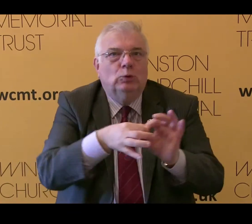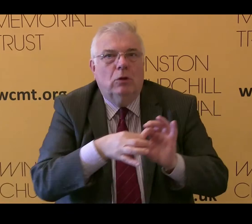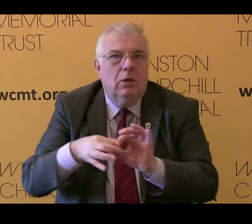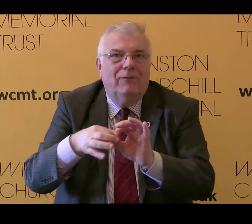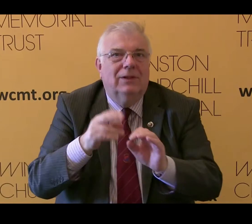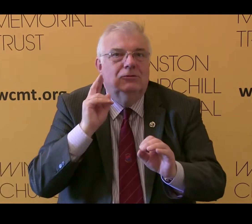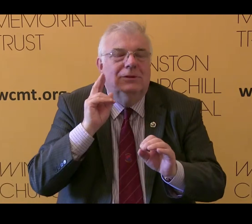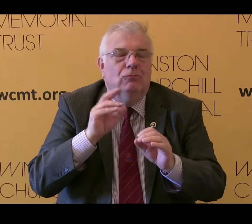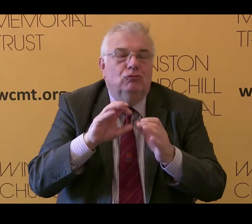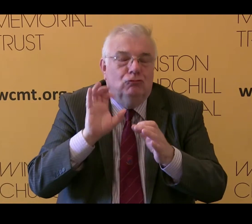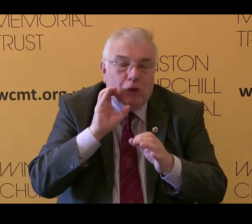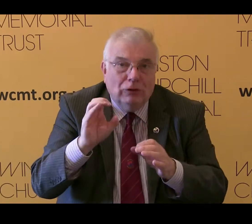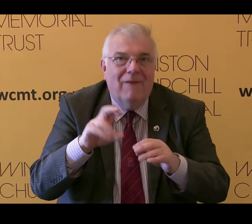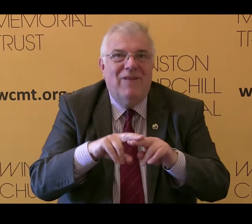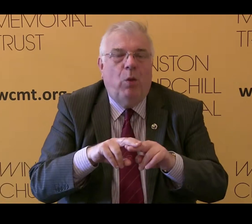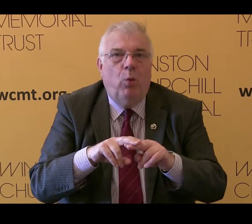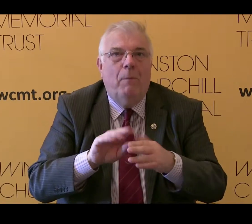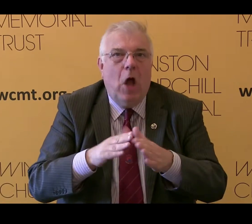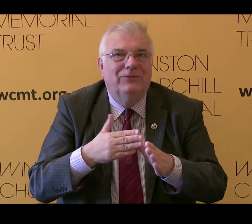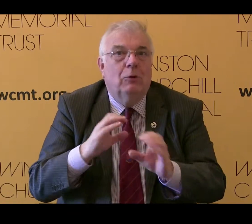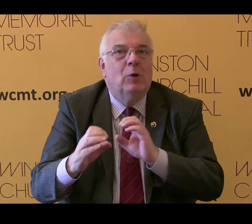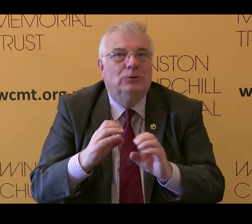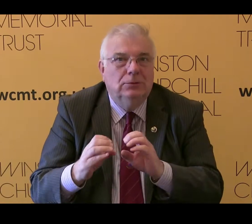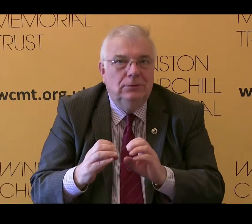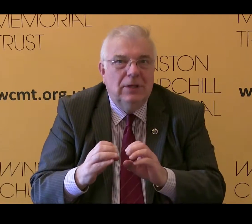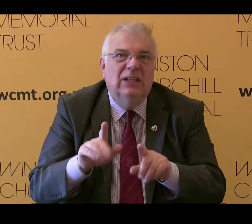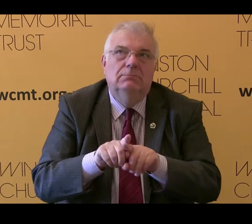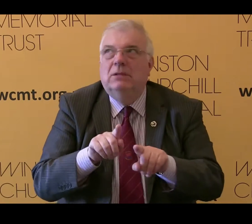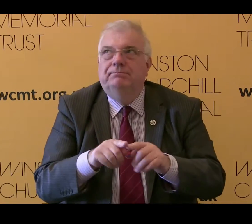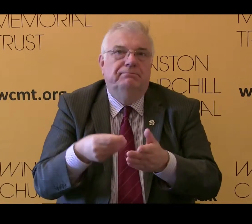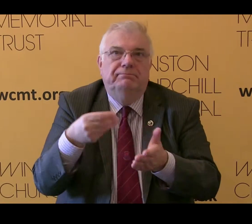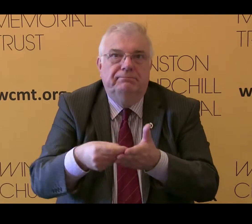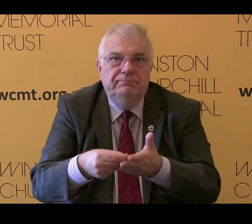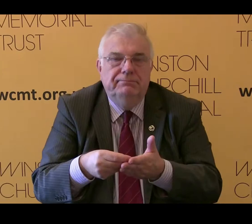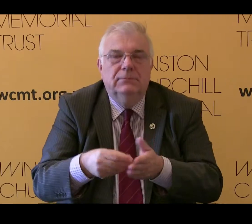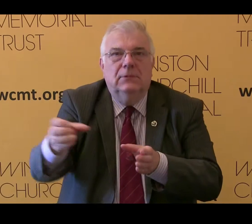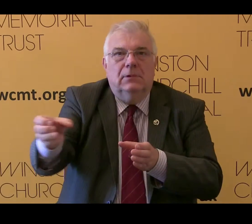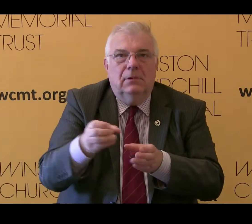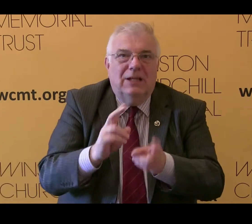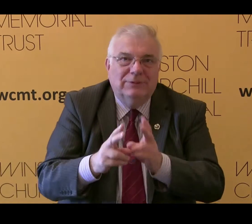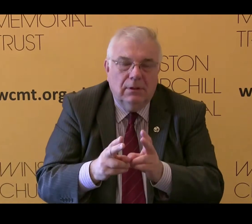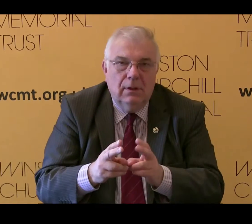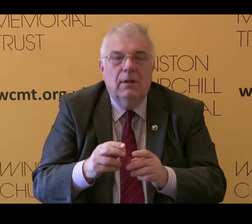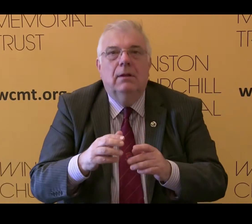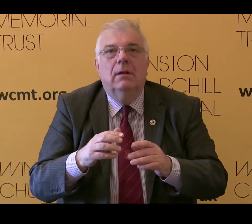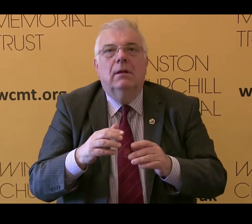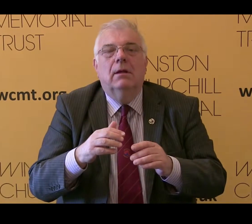problems, because of funding, getting interpreters, various things. So, I have to thank the Memorial Trust